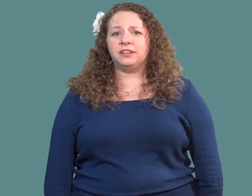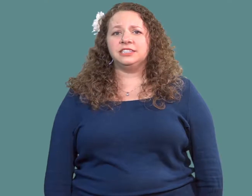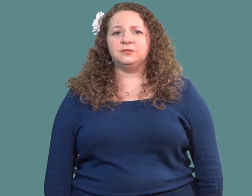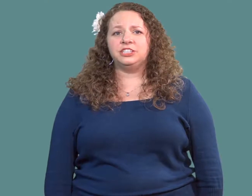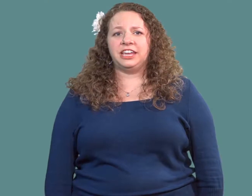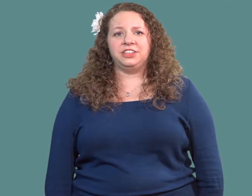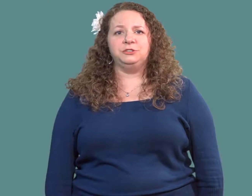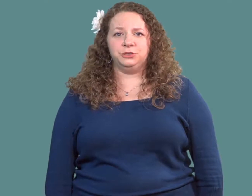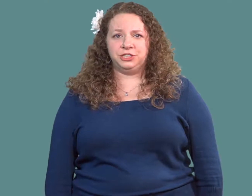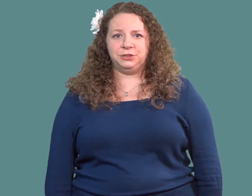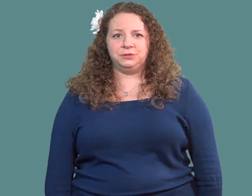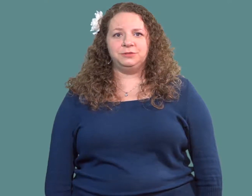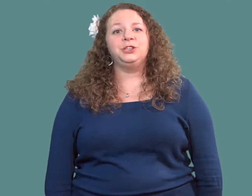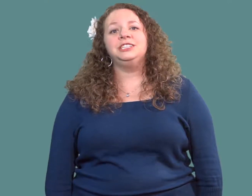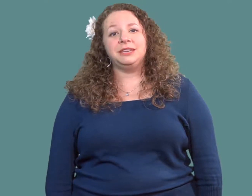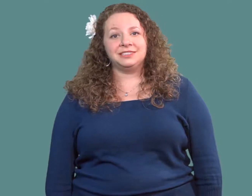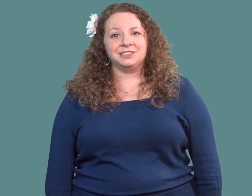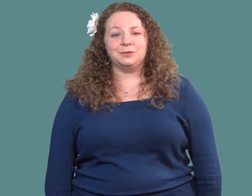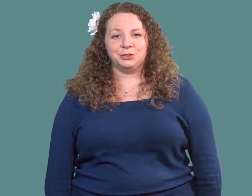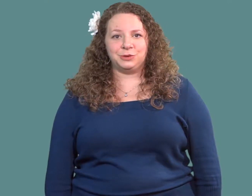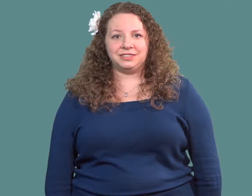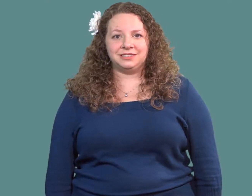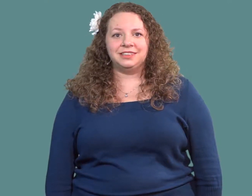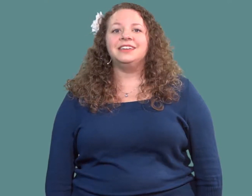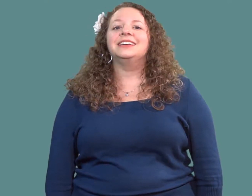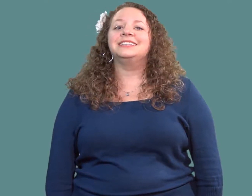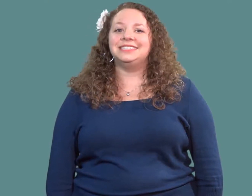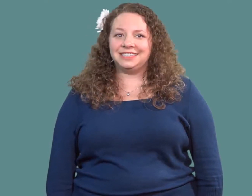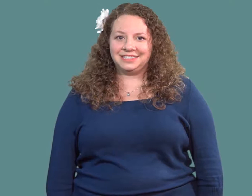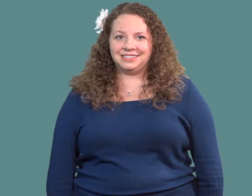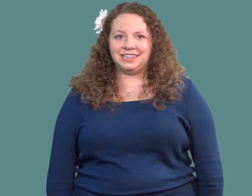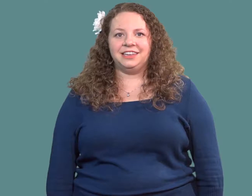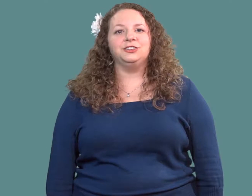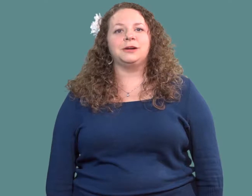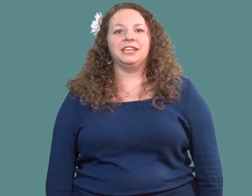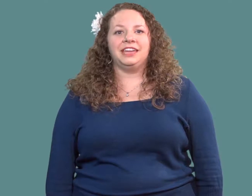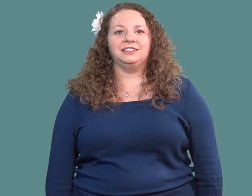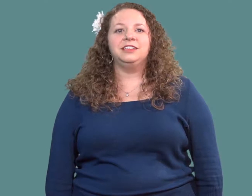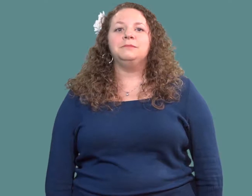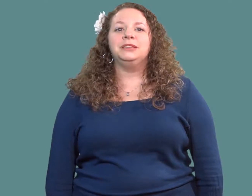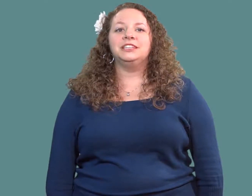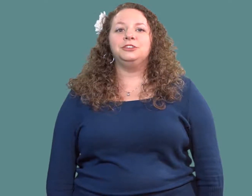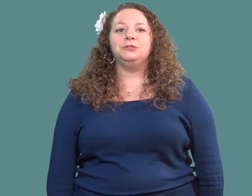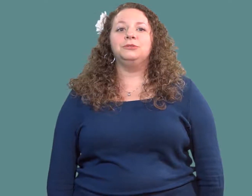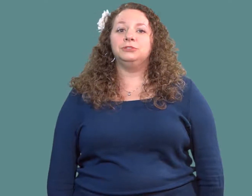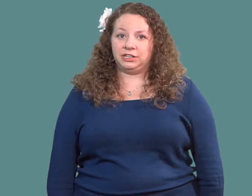Regardless of which hand that you choose to use, you need to be consistent with your choice. Consistency in your dominant hand means that you, during a